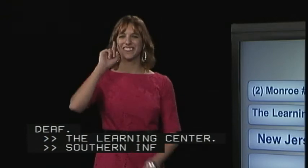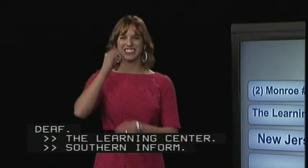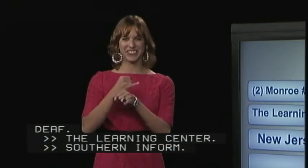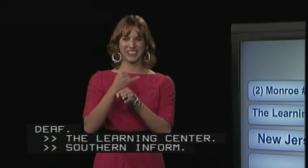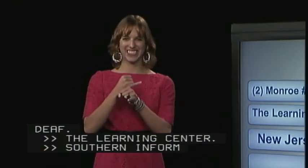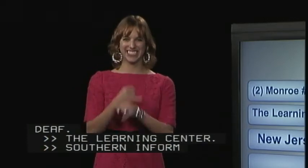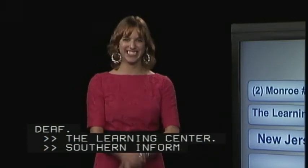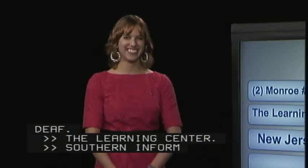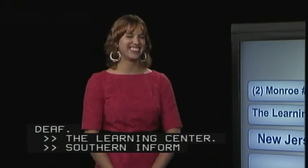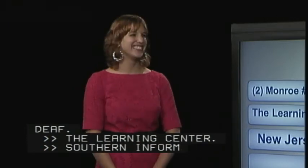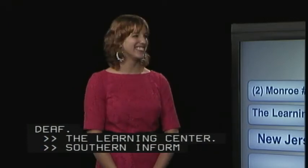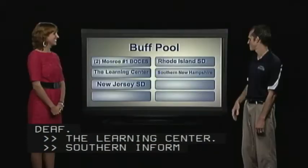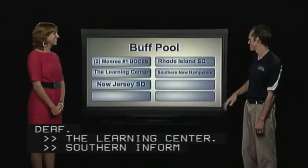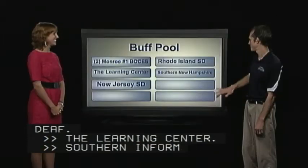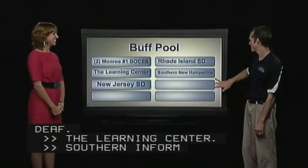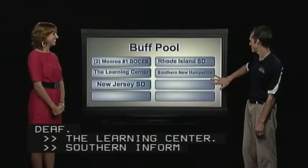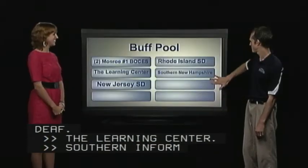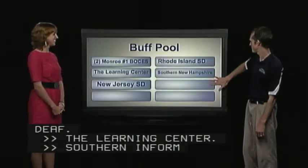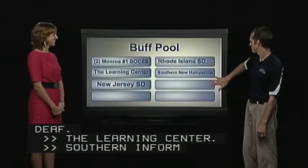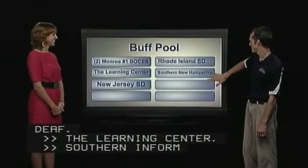New Jersey School for the Deaf.